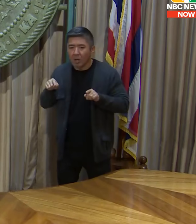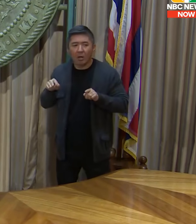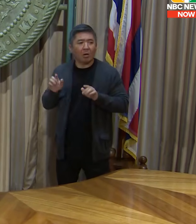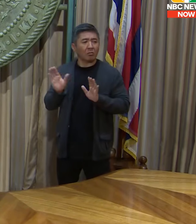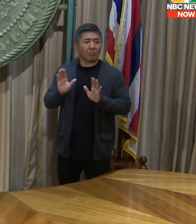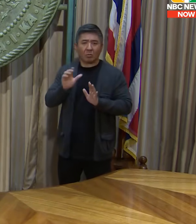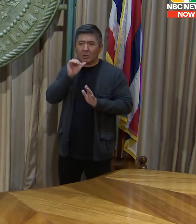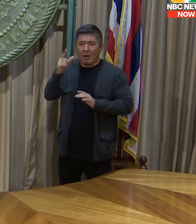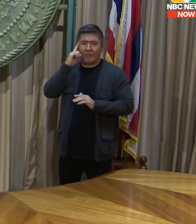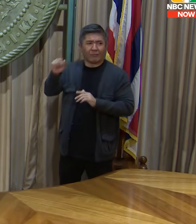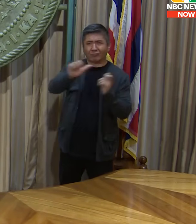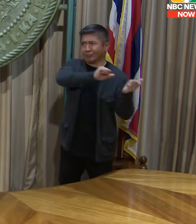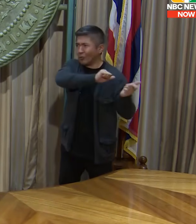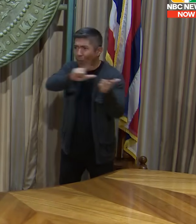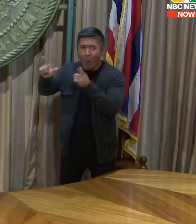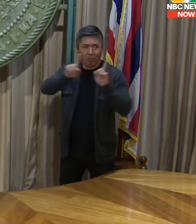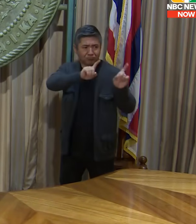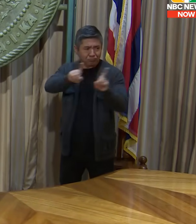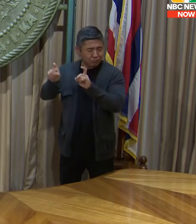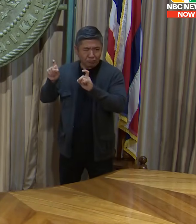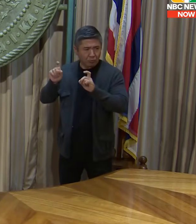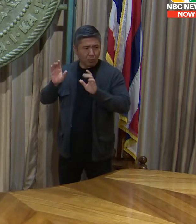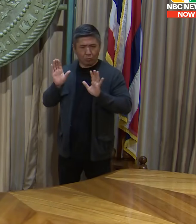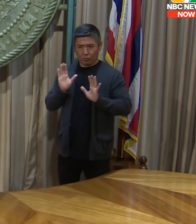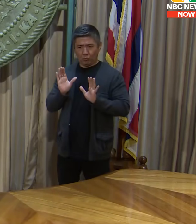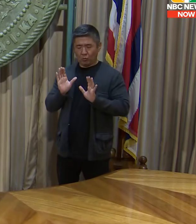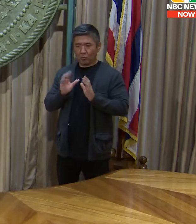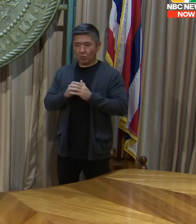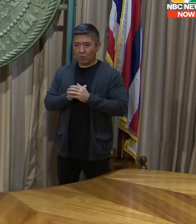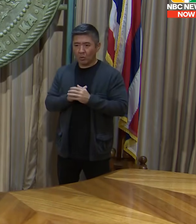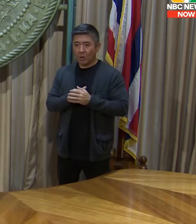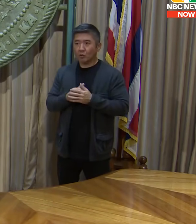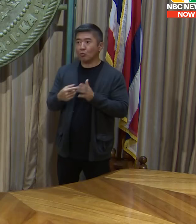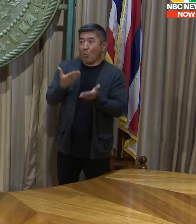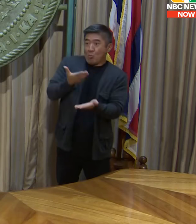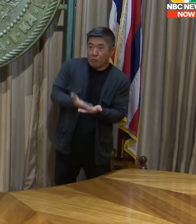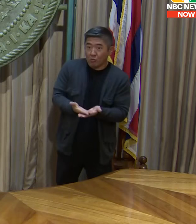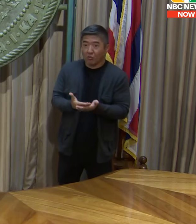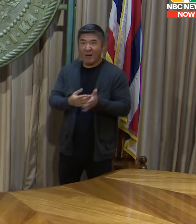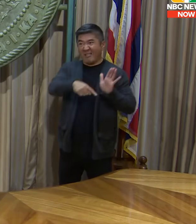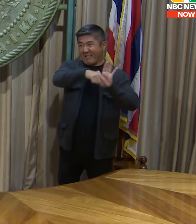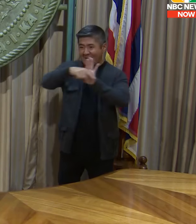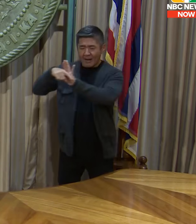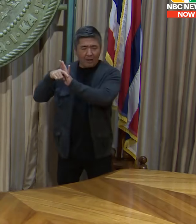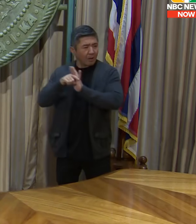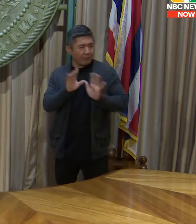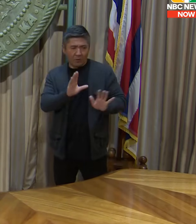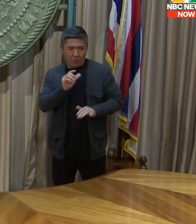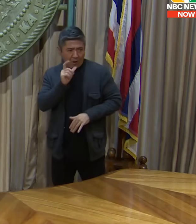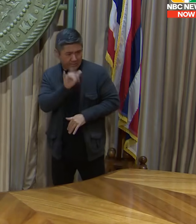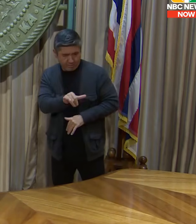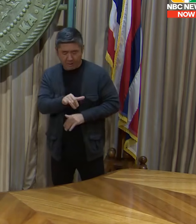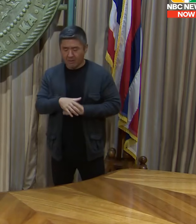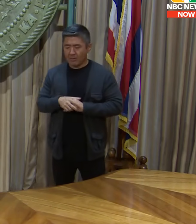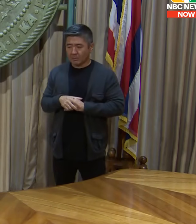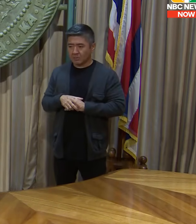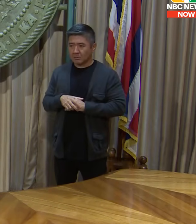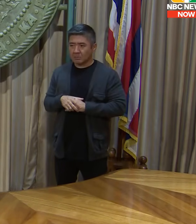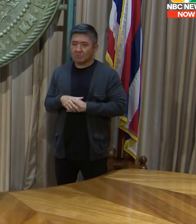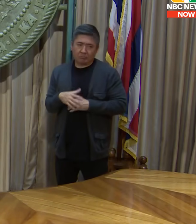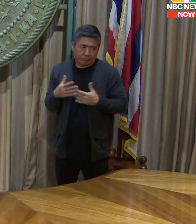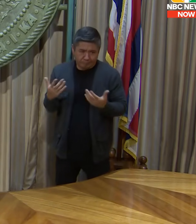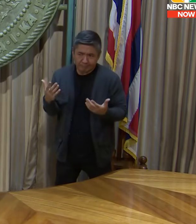blanket survey assuring that there was no virus circulating. I expect there has been